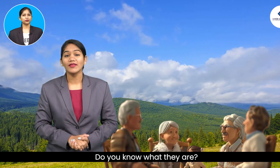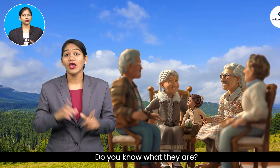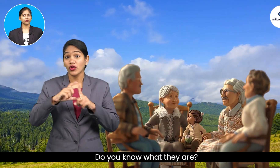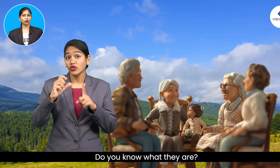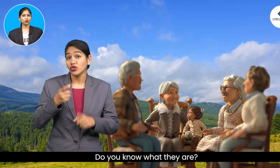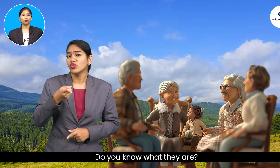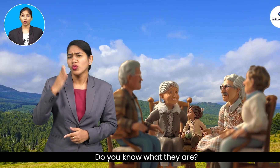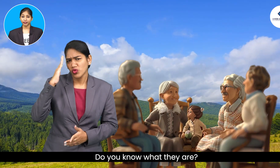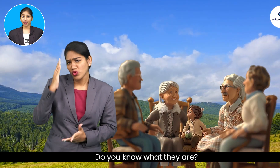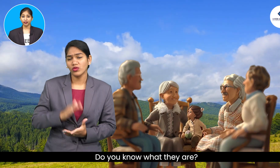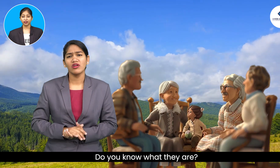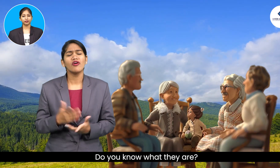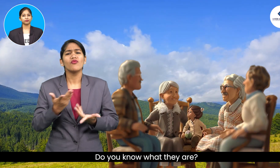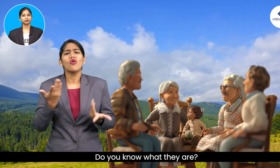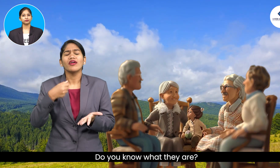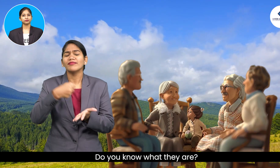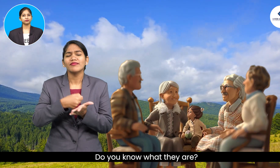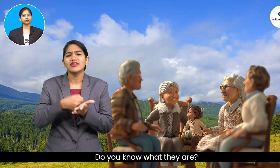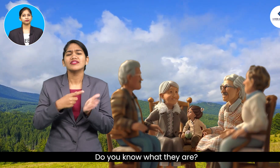Do you know what they are?